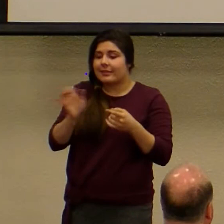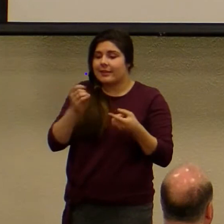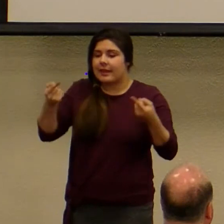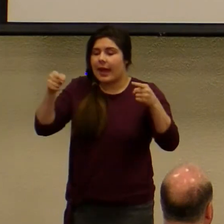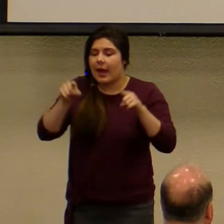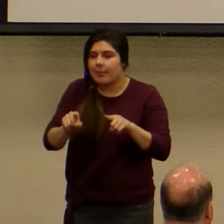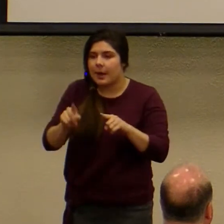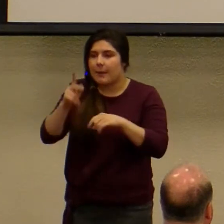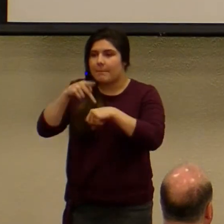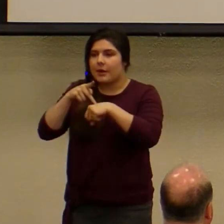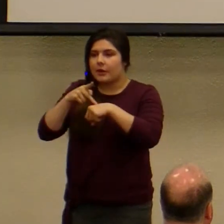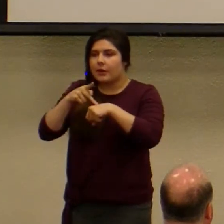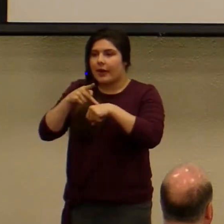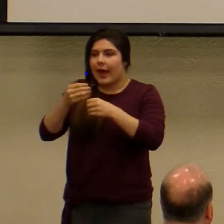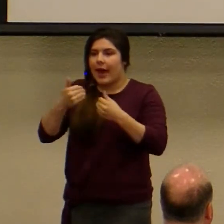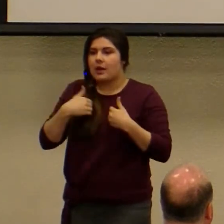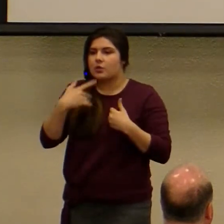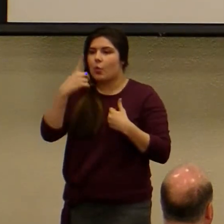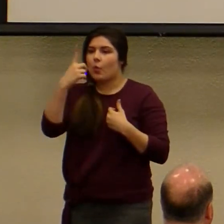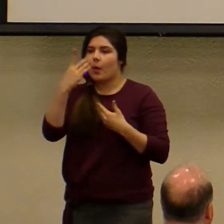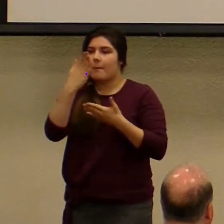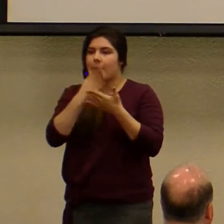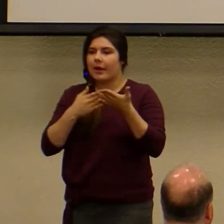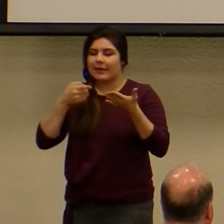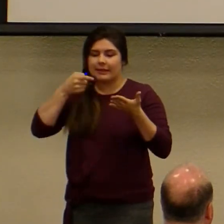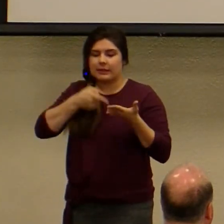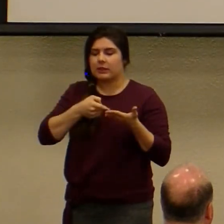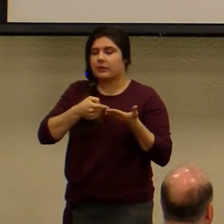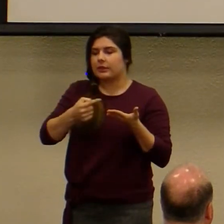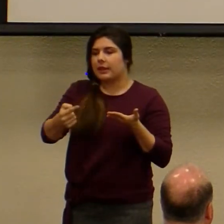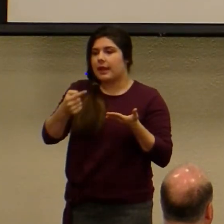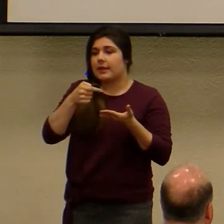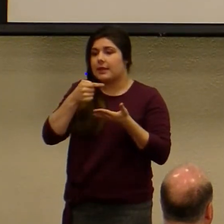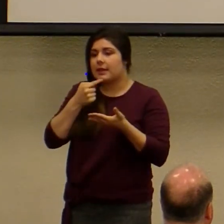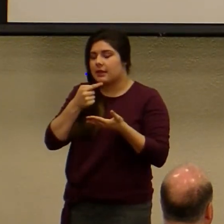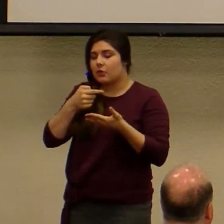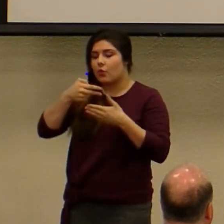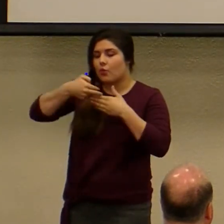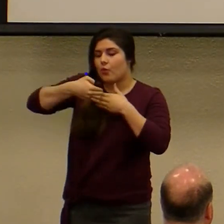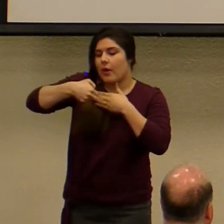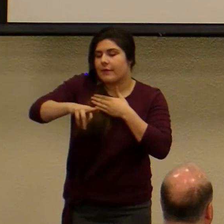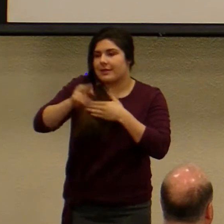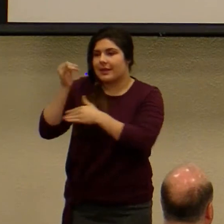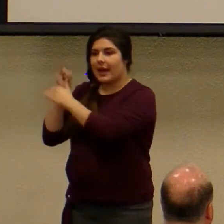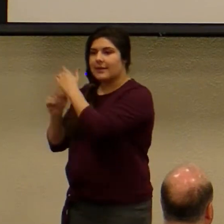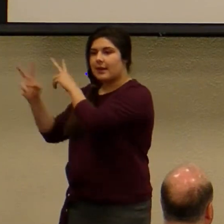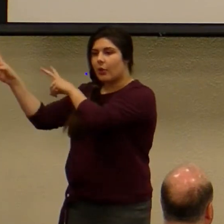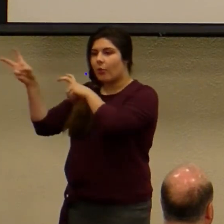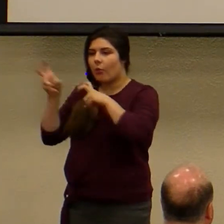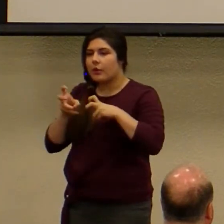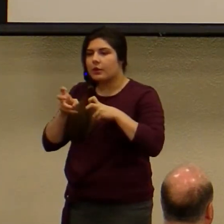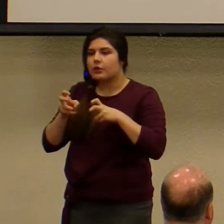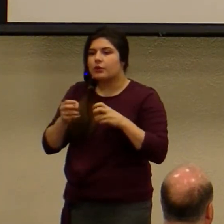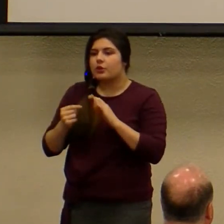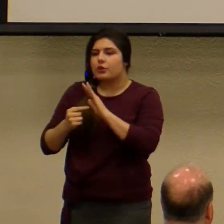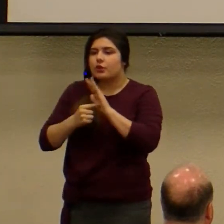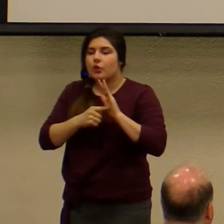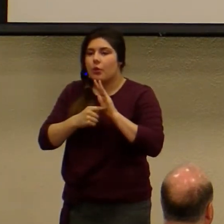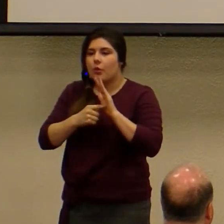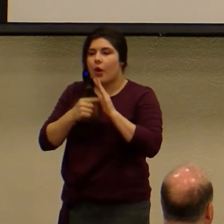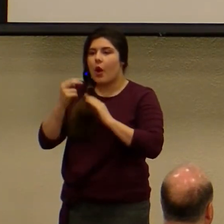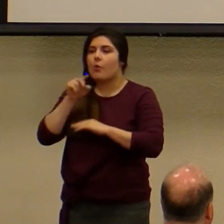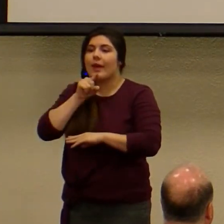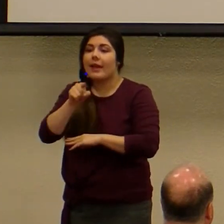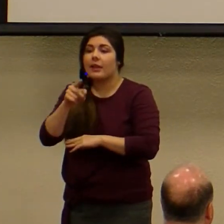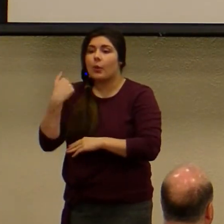Peter brings it into this one particular section here, and he references Isaiah to bring us to a reality that you and I need to see even